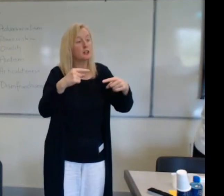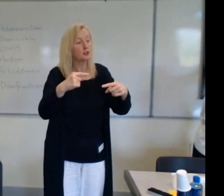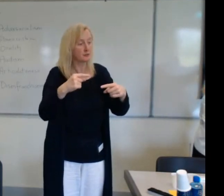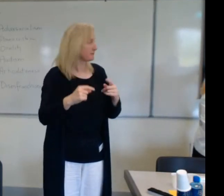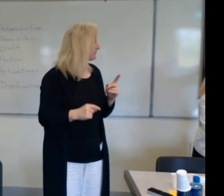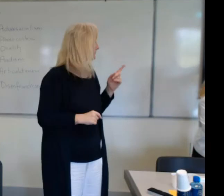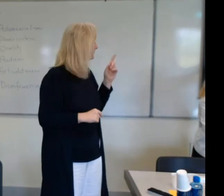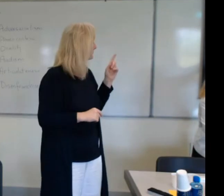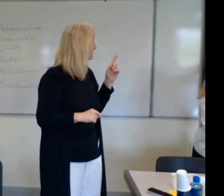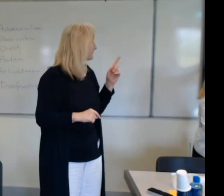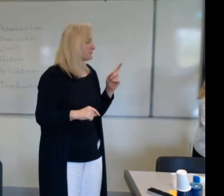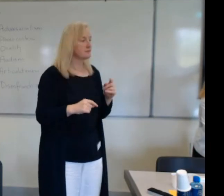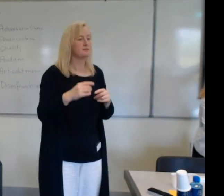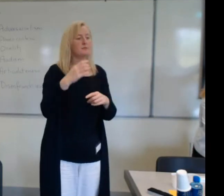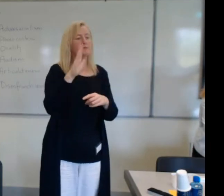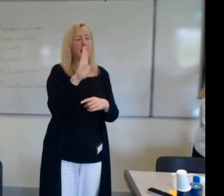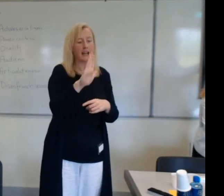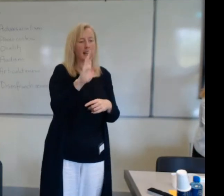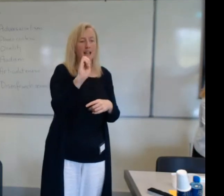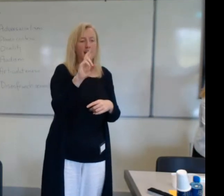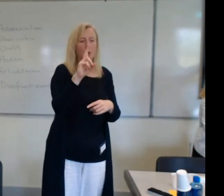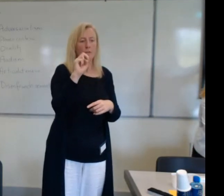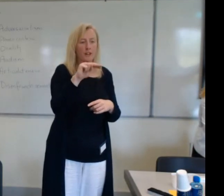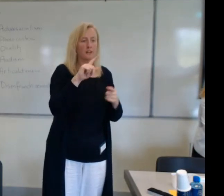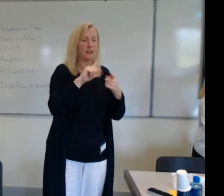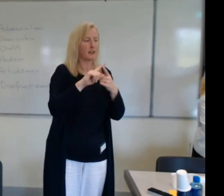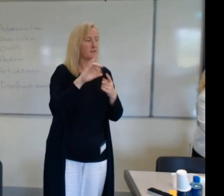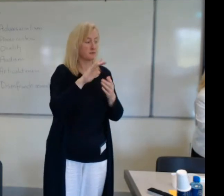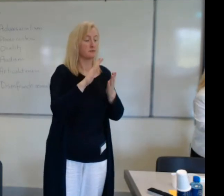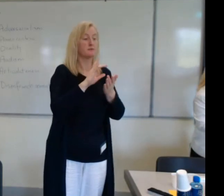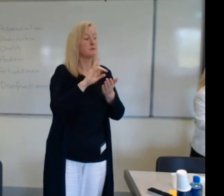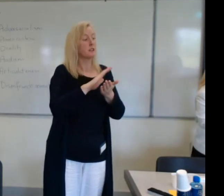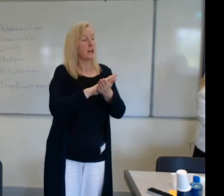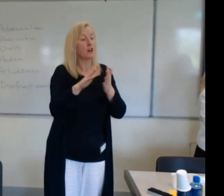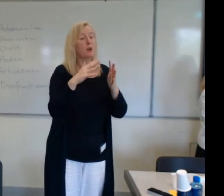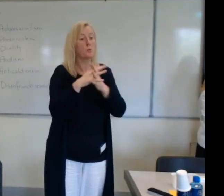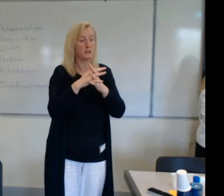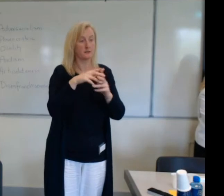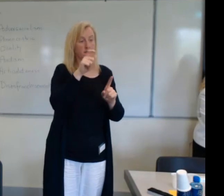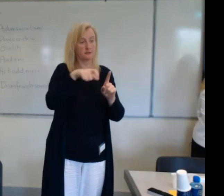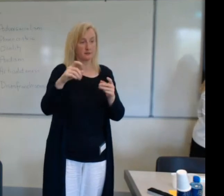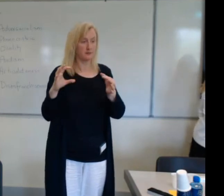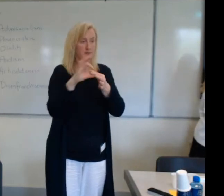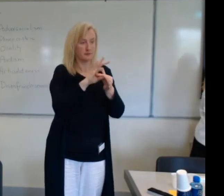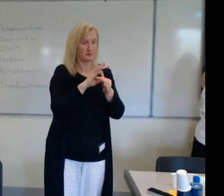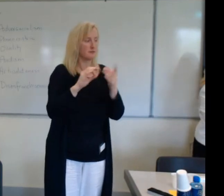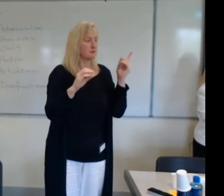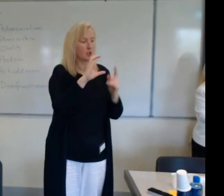colleagues in Leuven and in Heriot Watt were involved in another project, European Commission funded, called Co-Miner, where they were